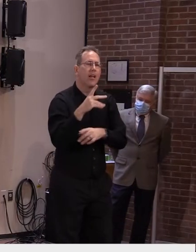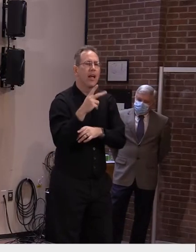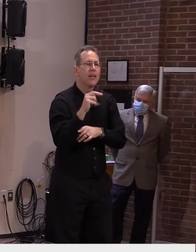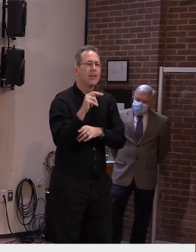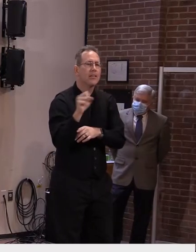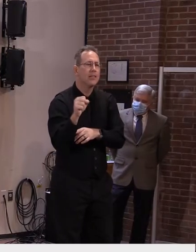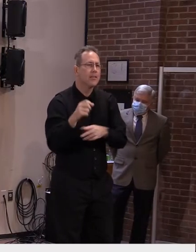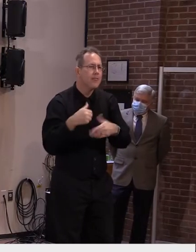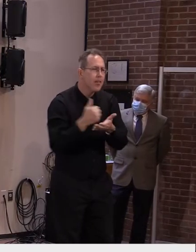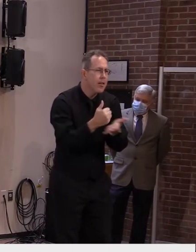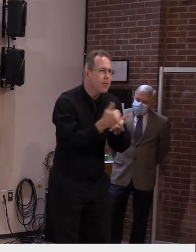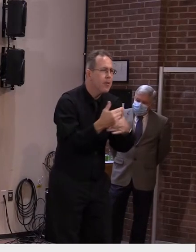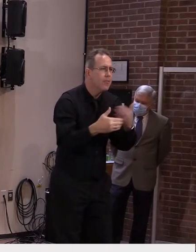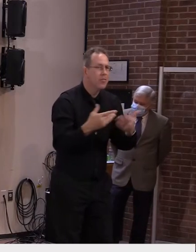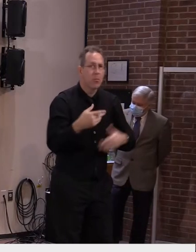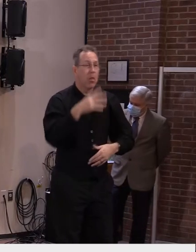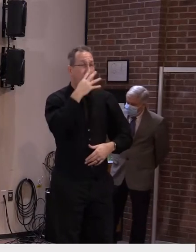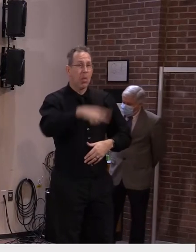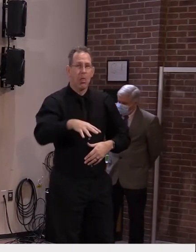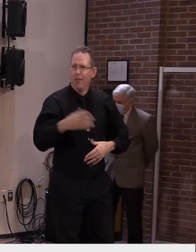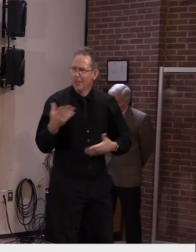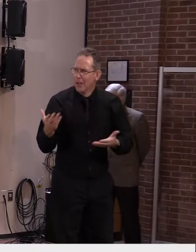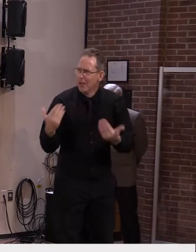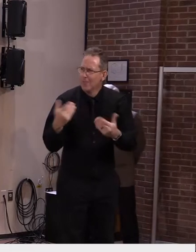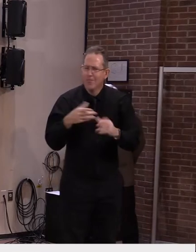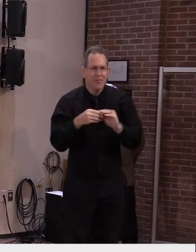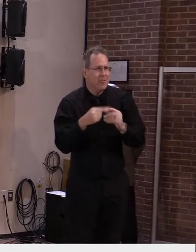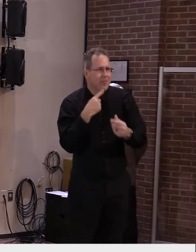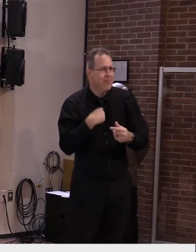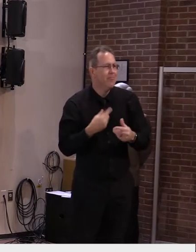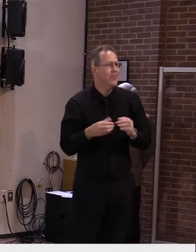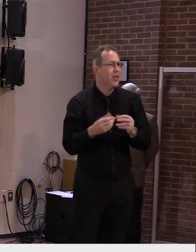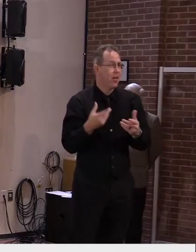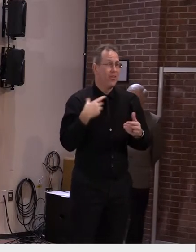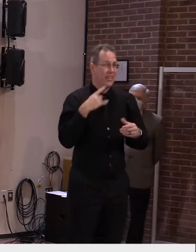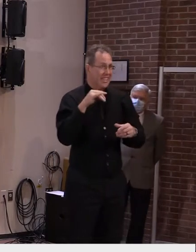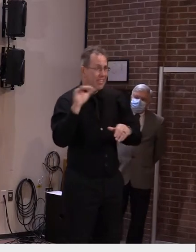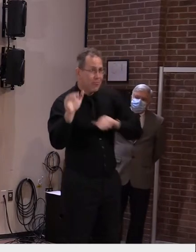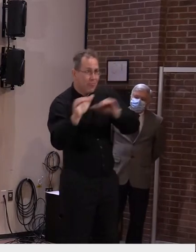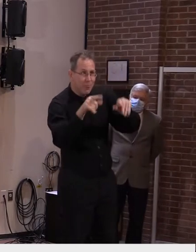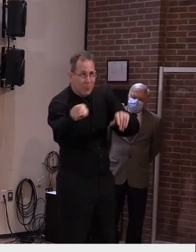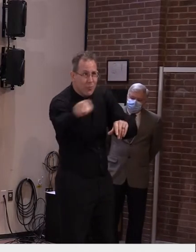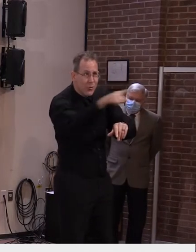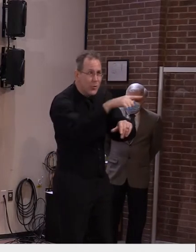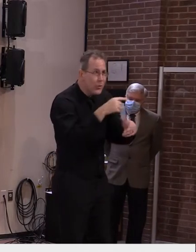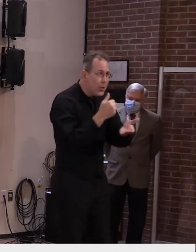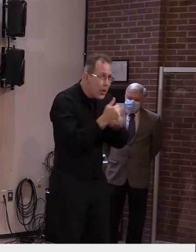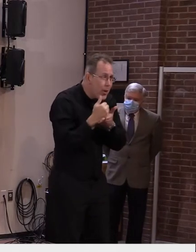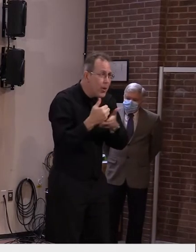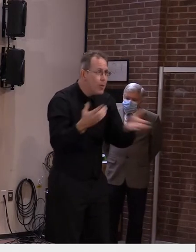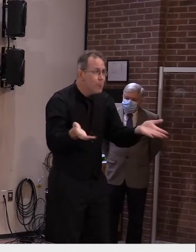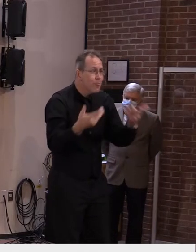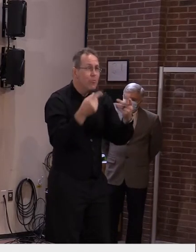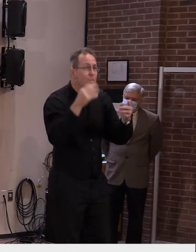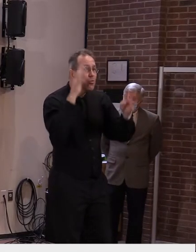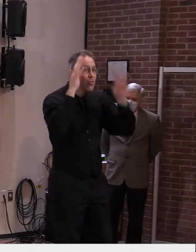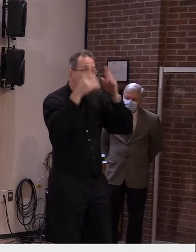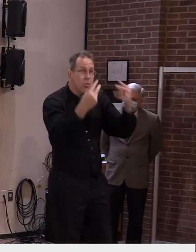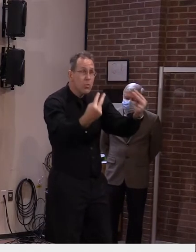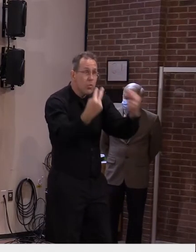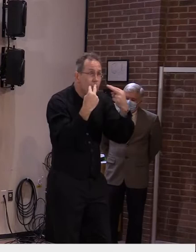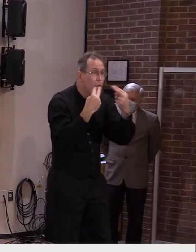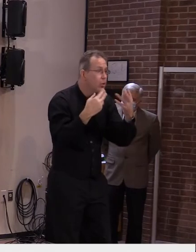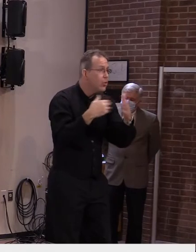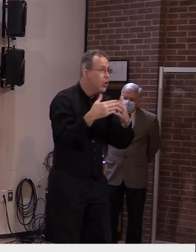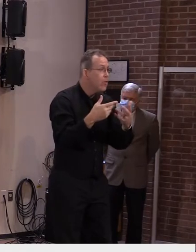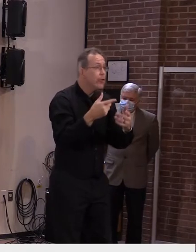get highlighted. So we are asking everyone if they have someone who has